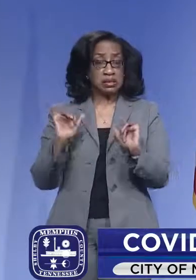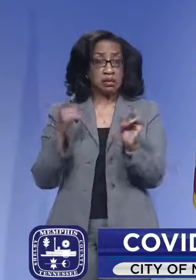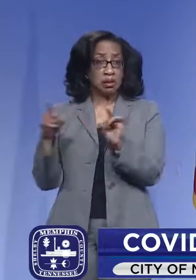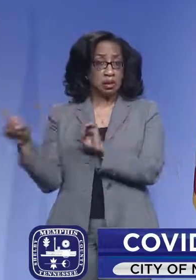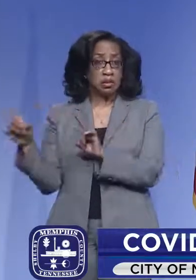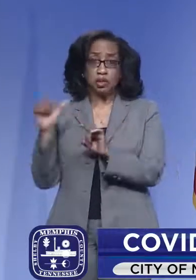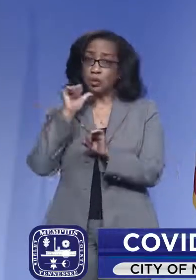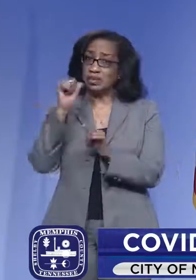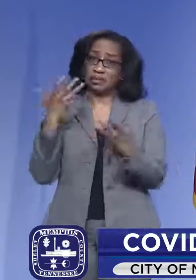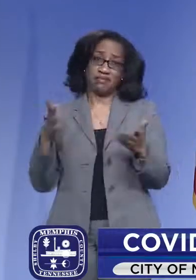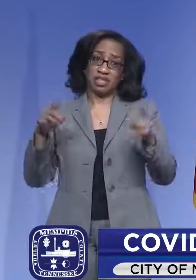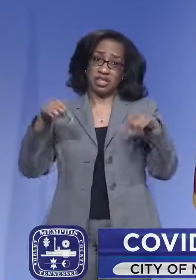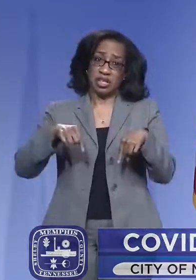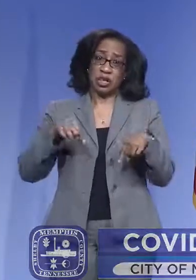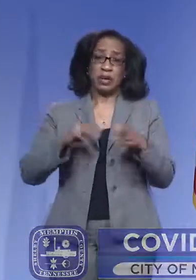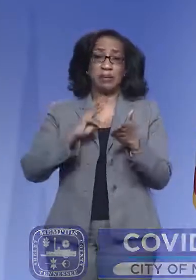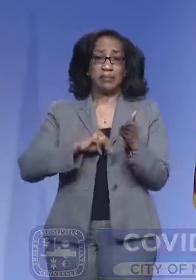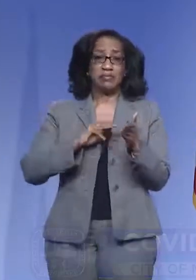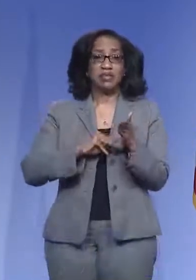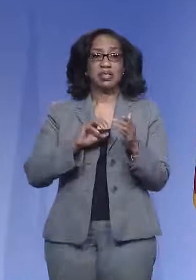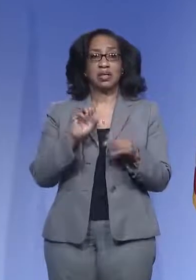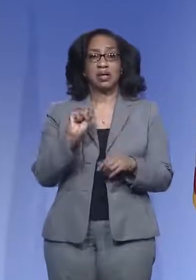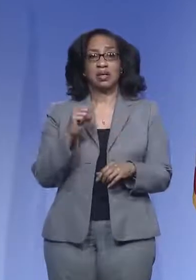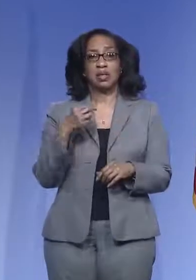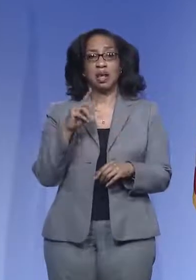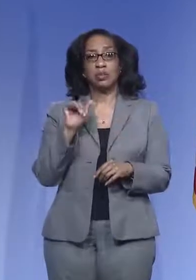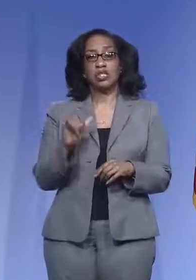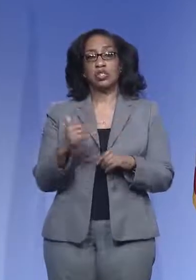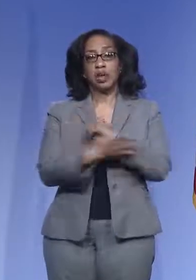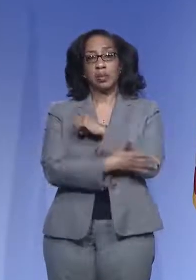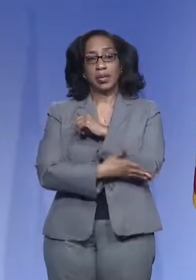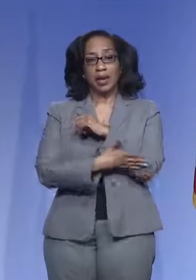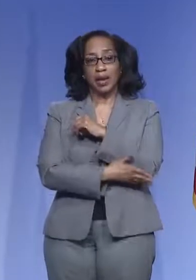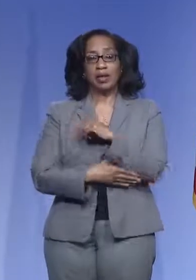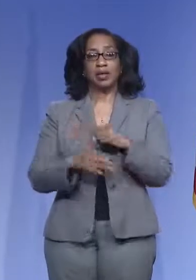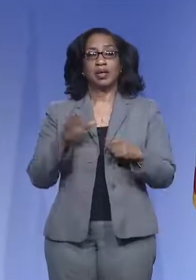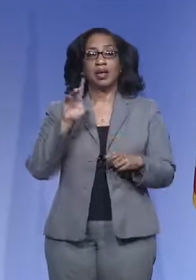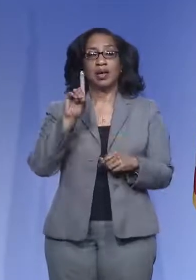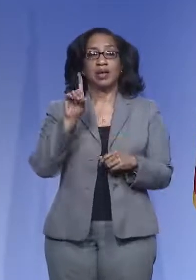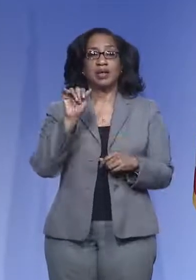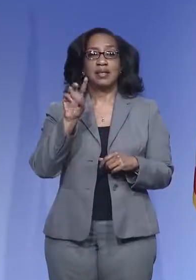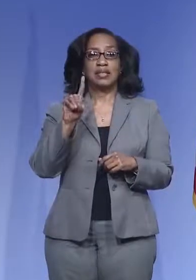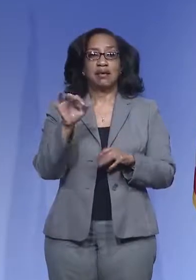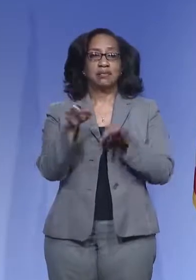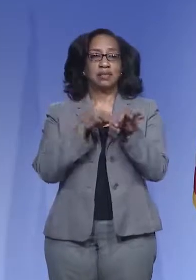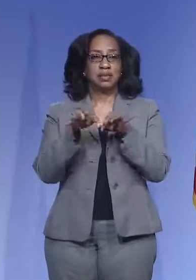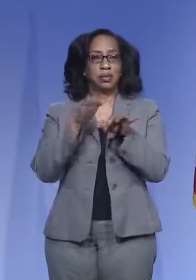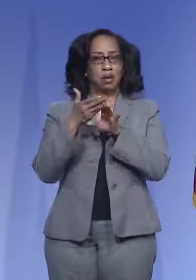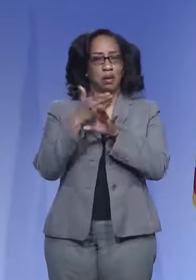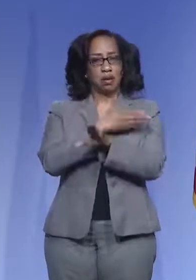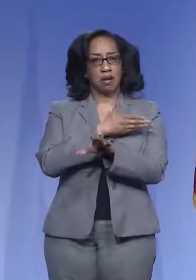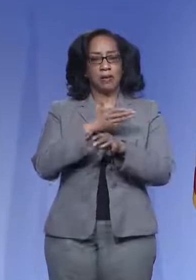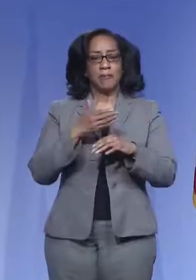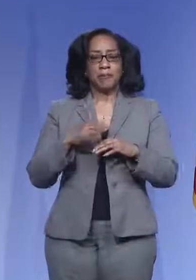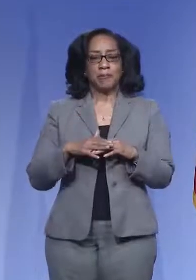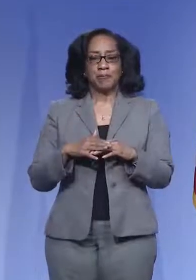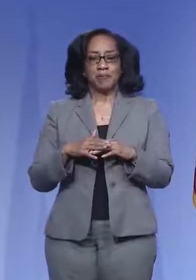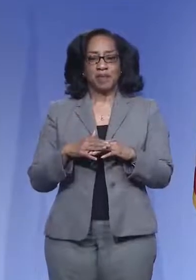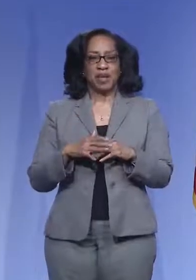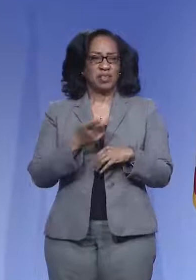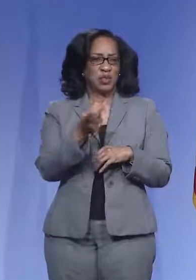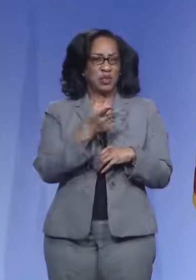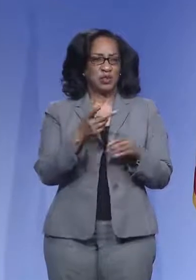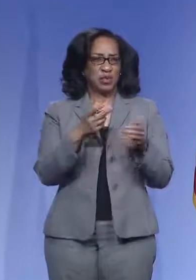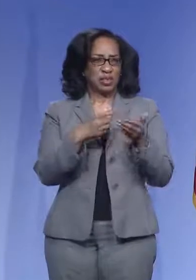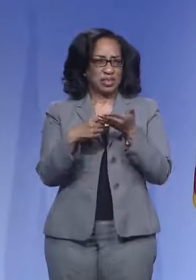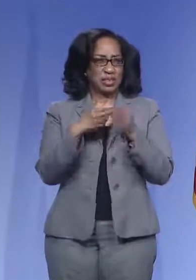over here in Memphis and Shelby County. As David said a bit earlier, and as we were talking before we came on,